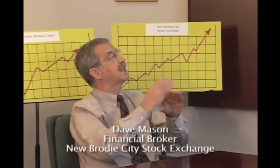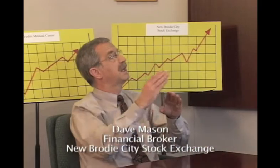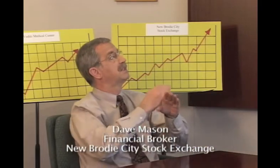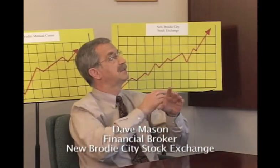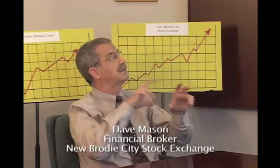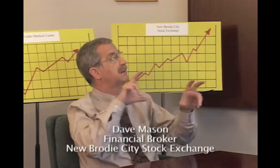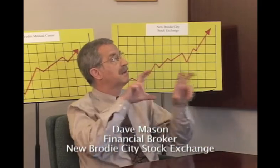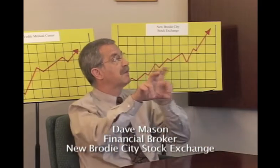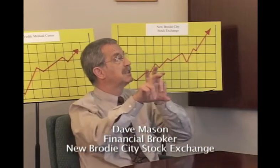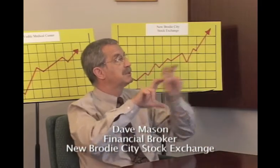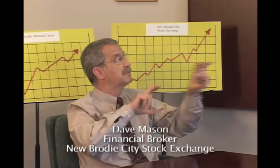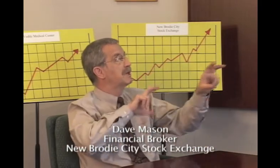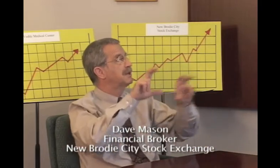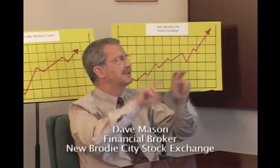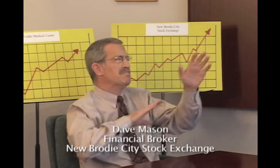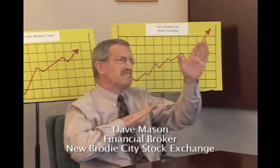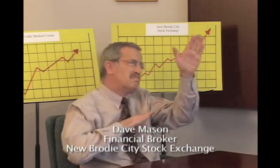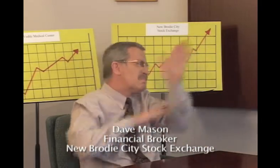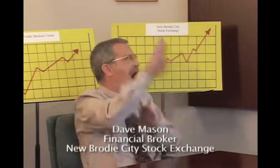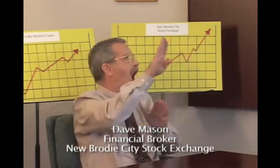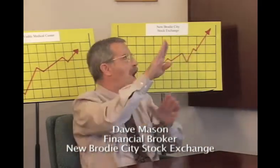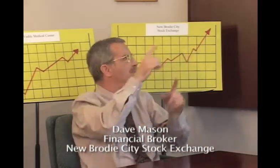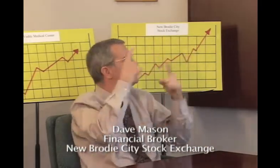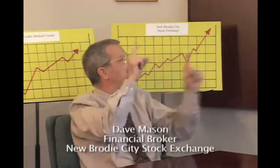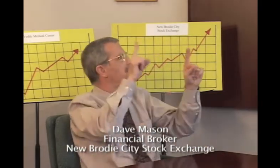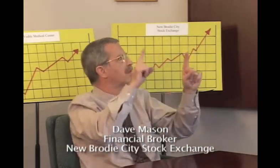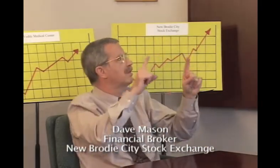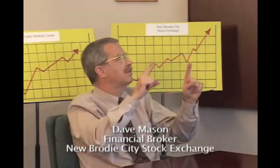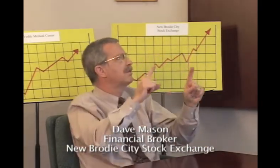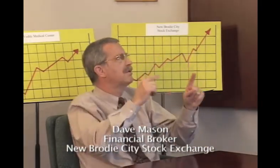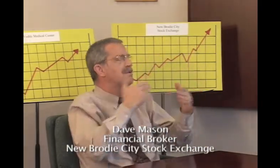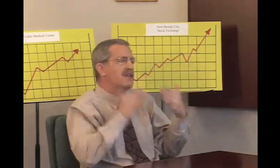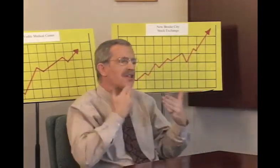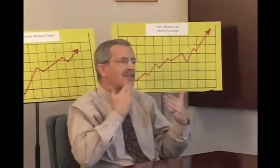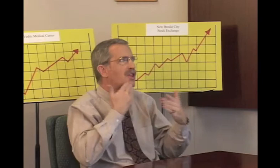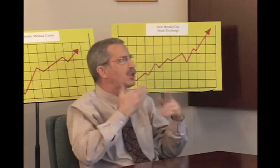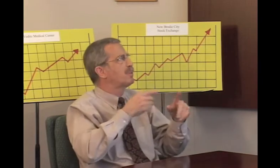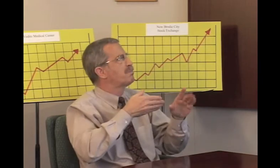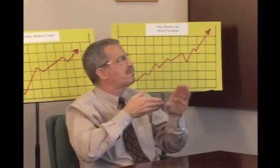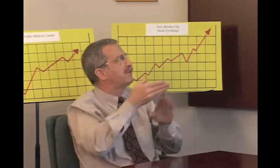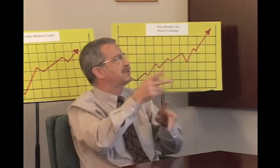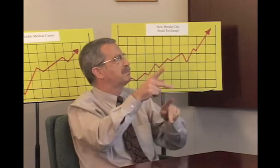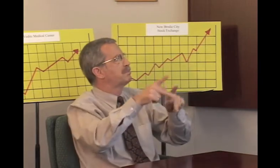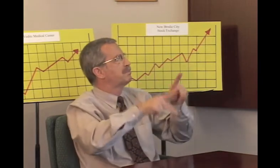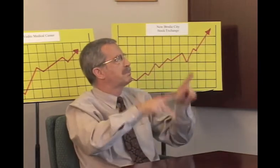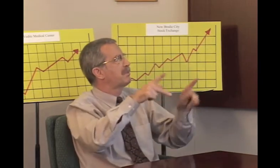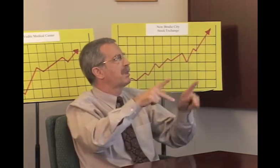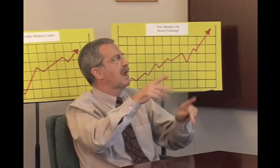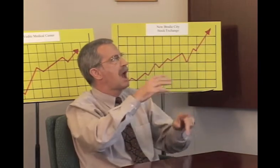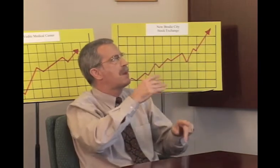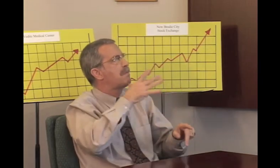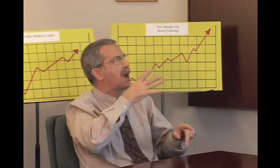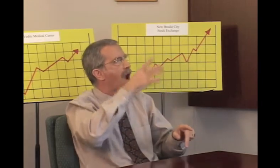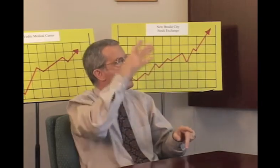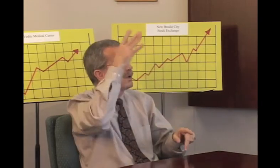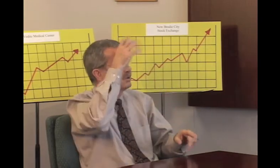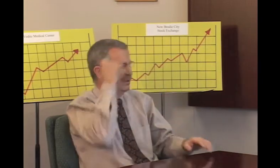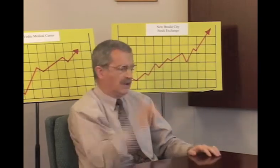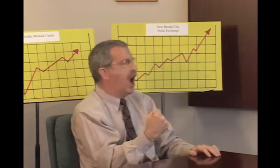Well, investments in our company have really skyrocketed. Stocks have taken off, and all thanks to the professionals and the